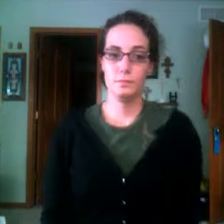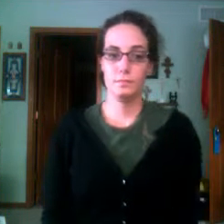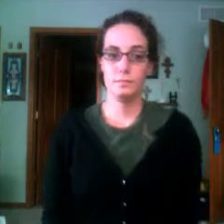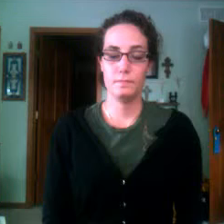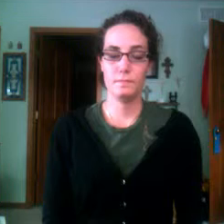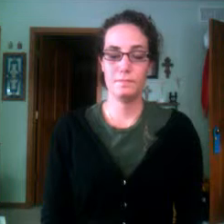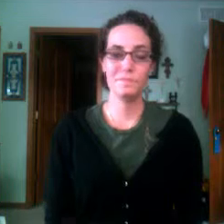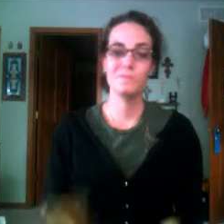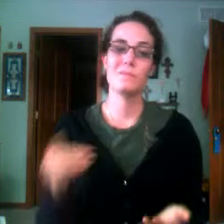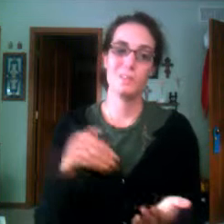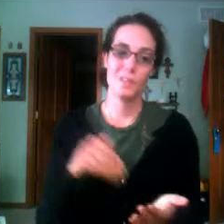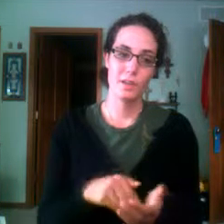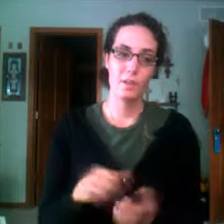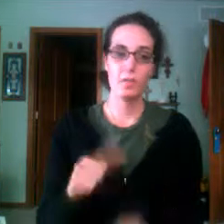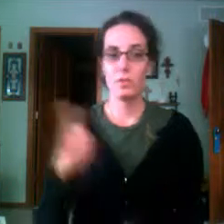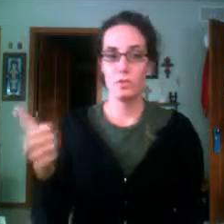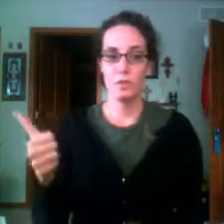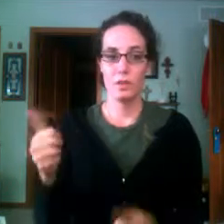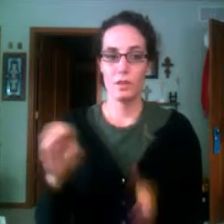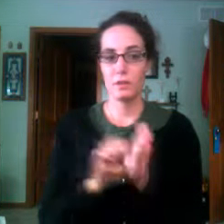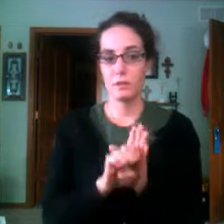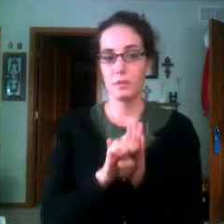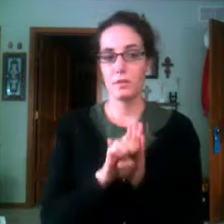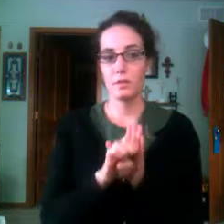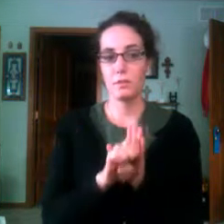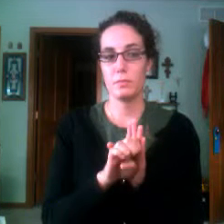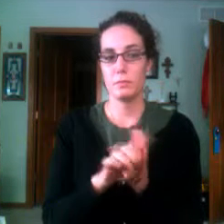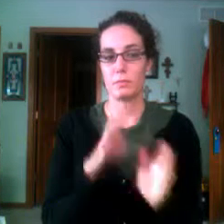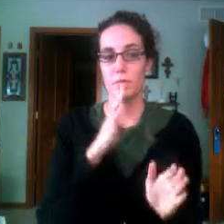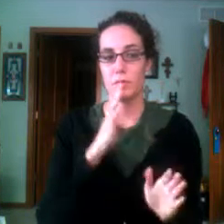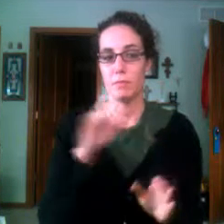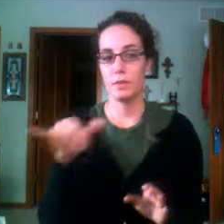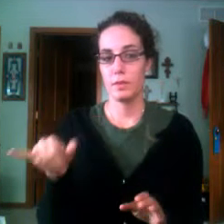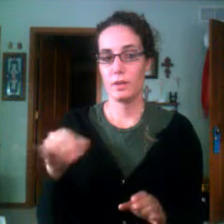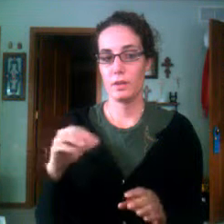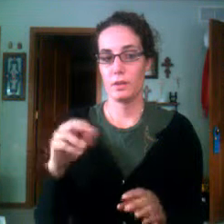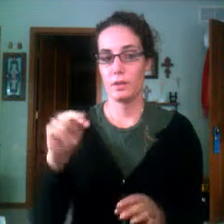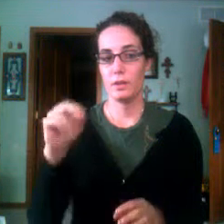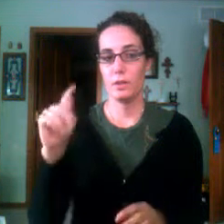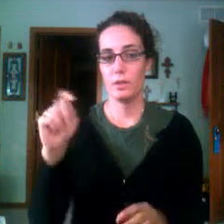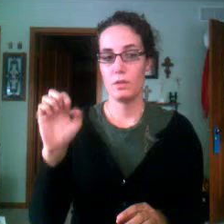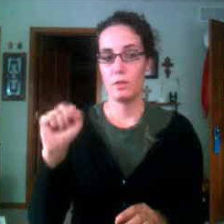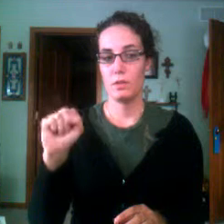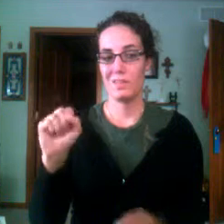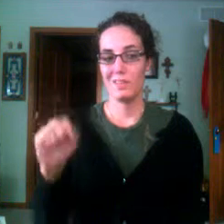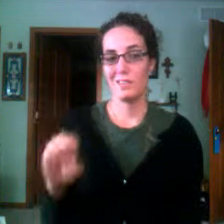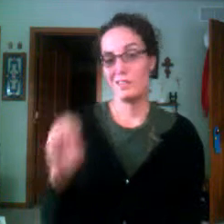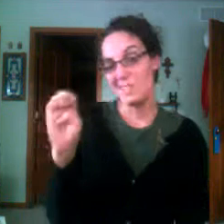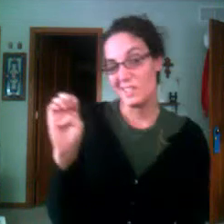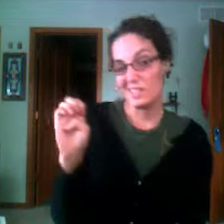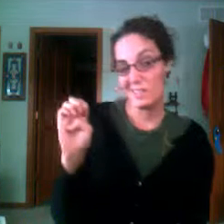Again, there are other examples. I talked about a little bit about in the notes. There's a number called e, which is the